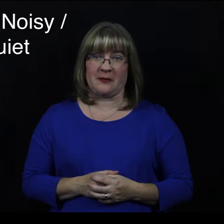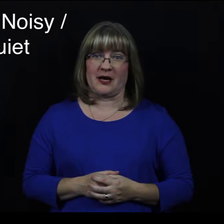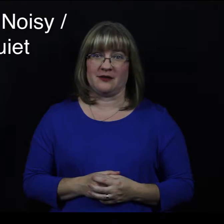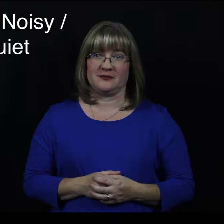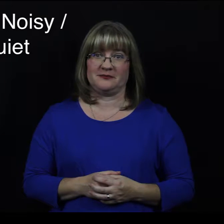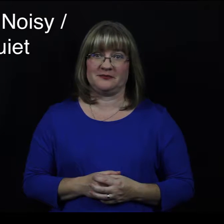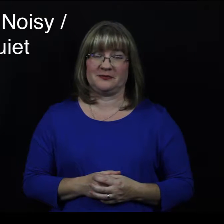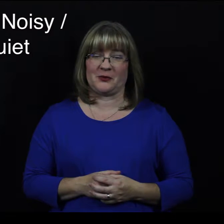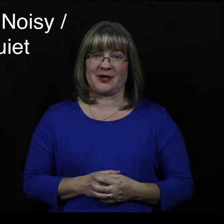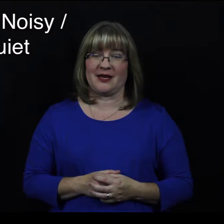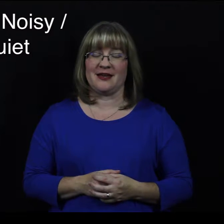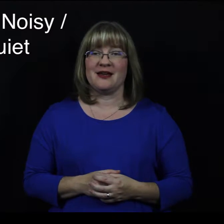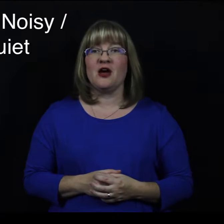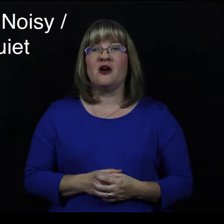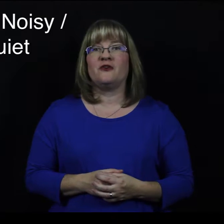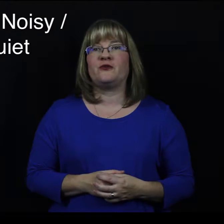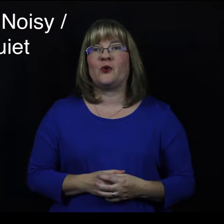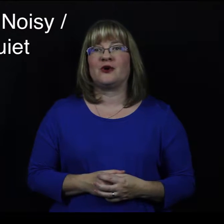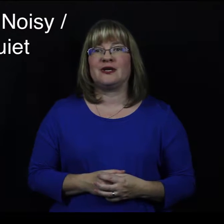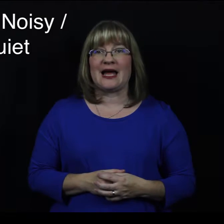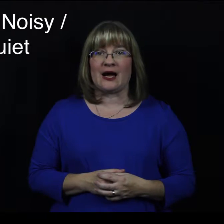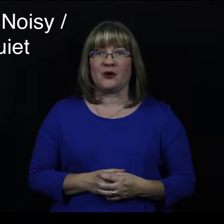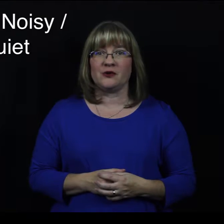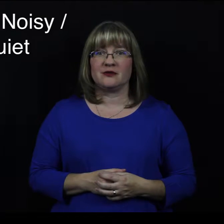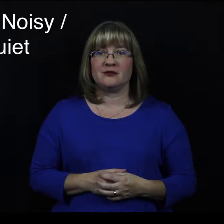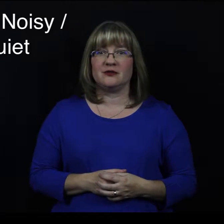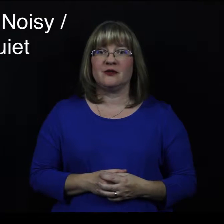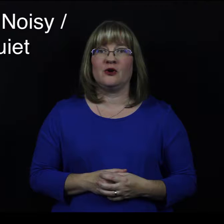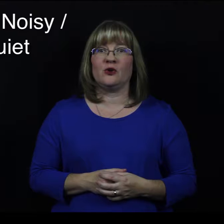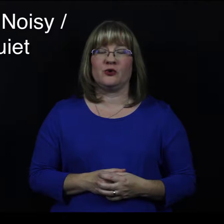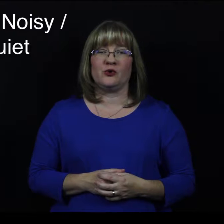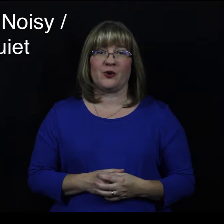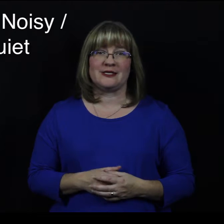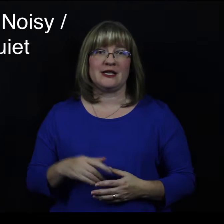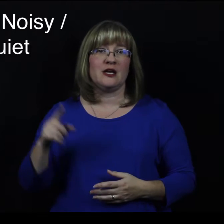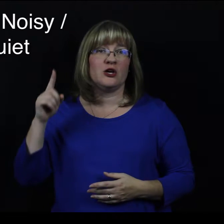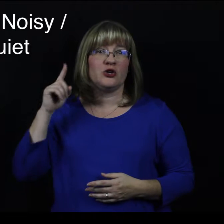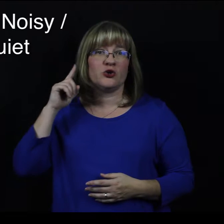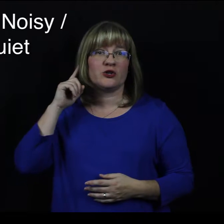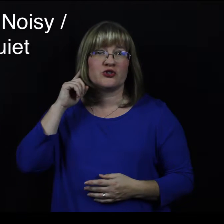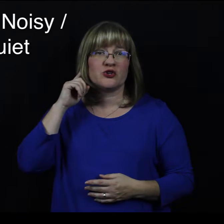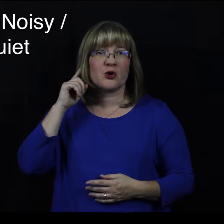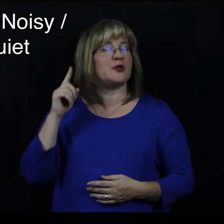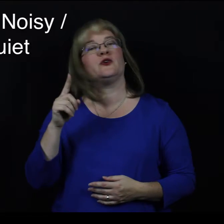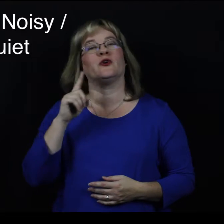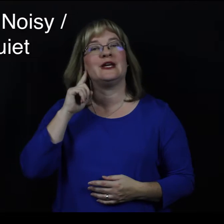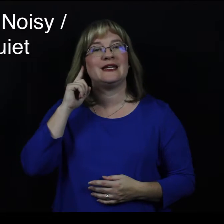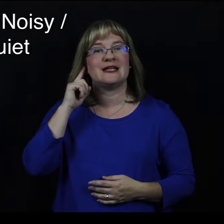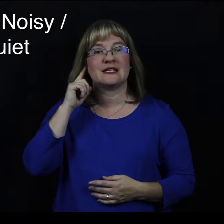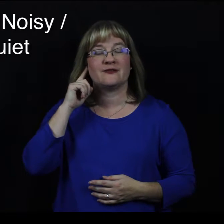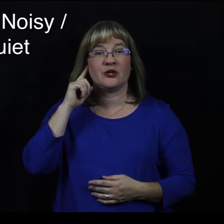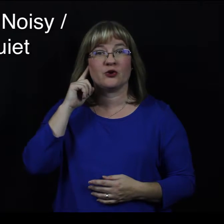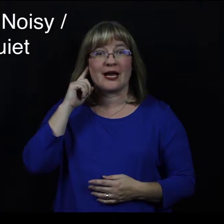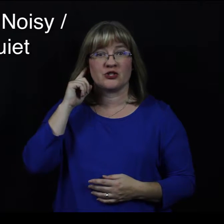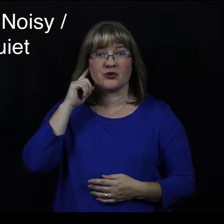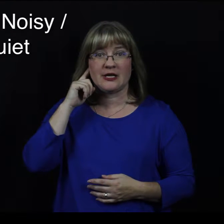about. Okay? For loud, noisy, you're going to start with your index finger at your